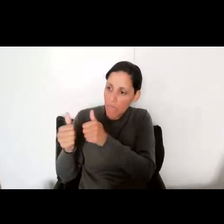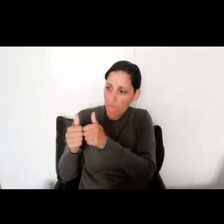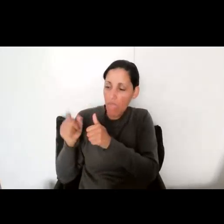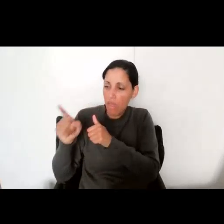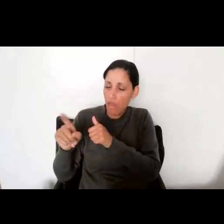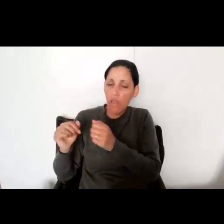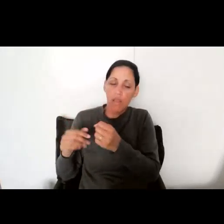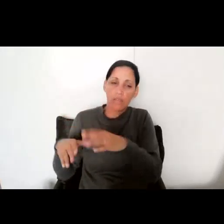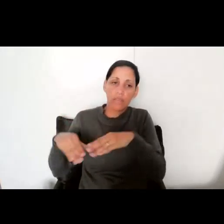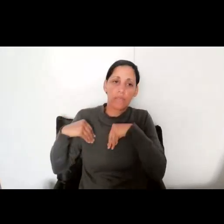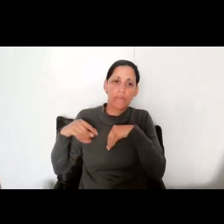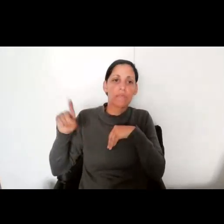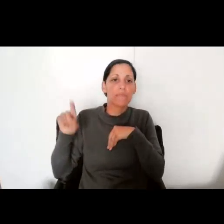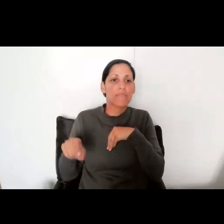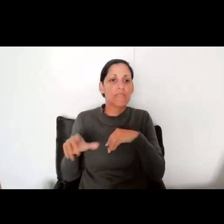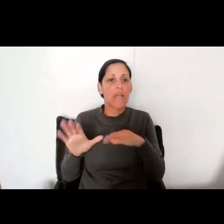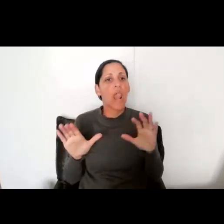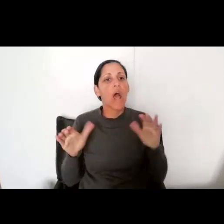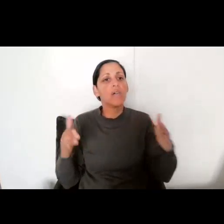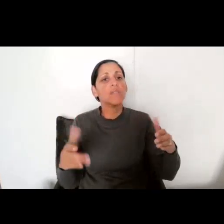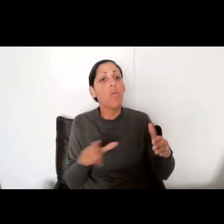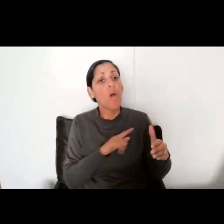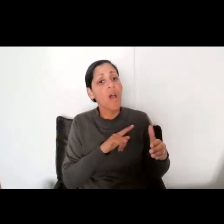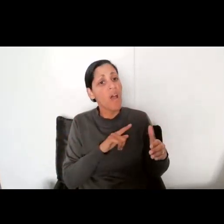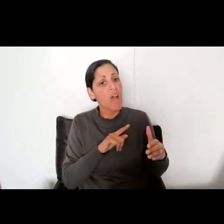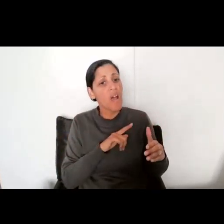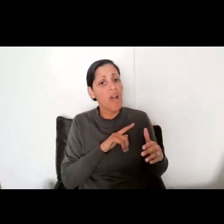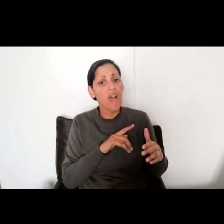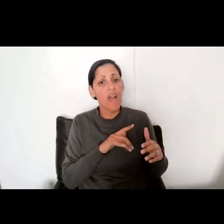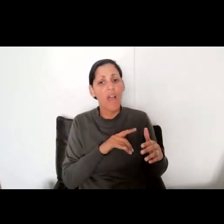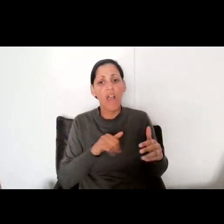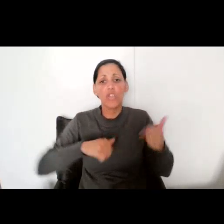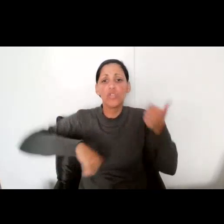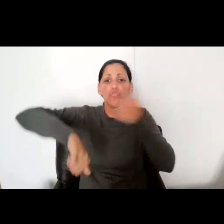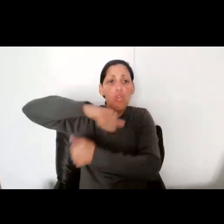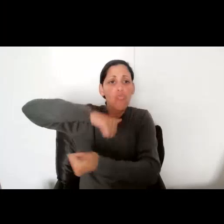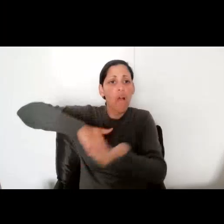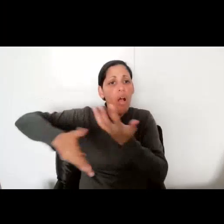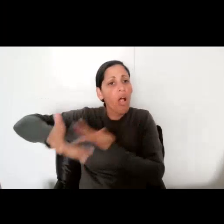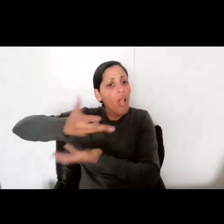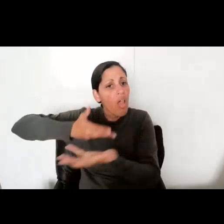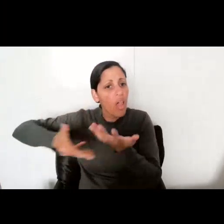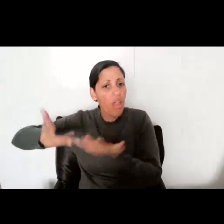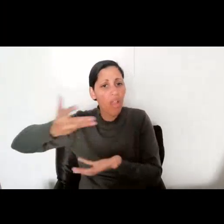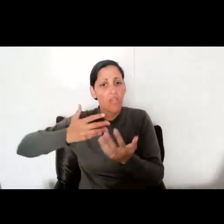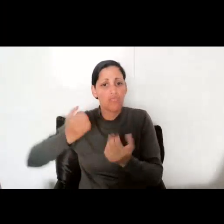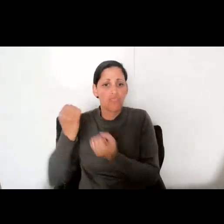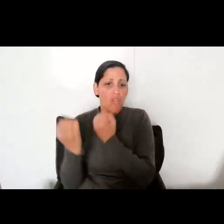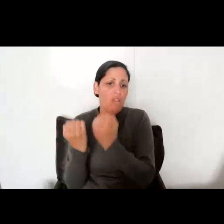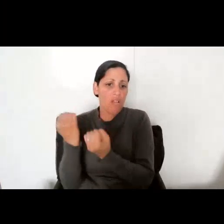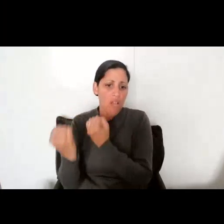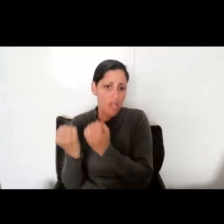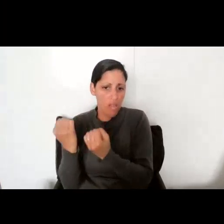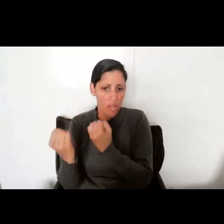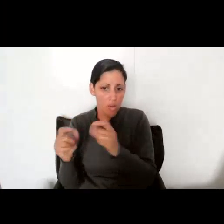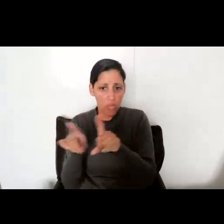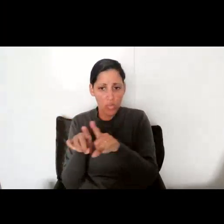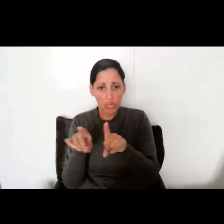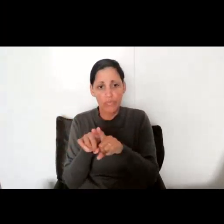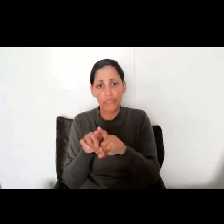because they also struggle with social engagement within the class. So another part that I just want